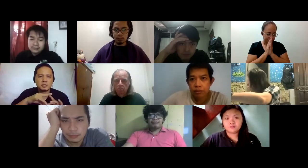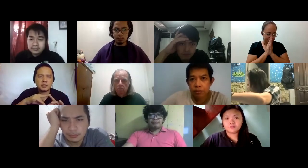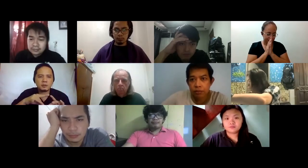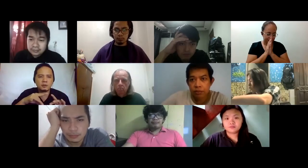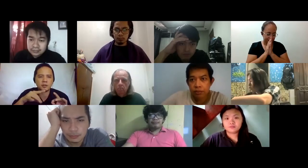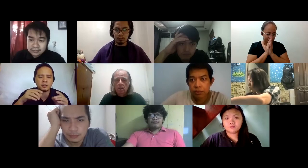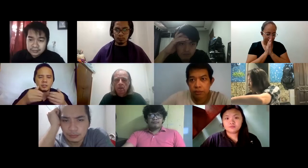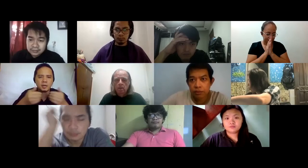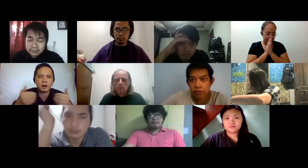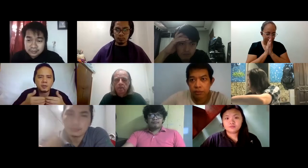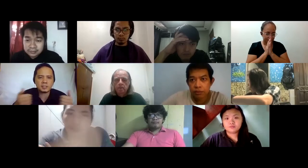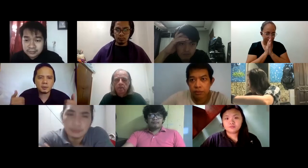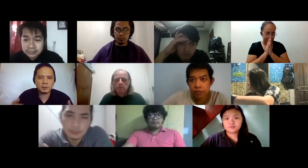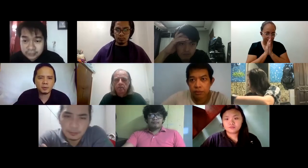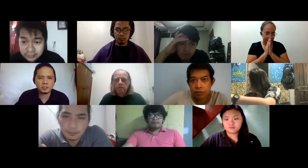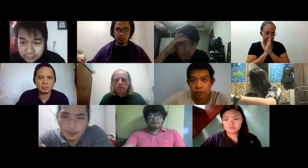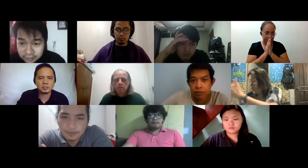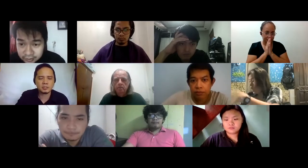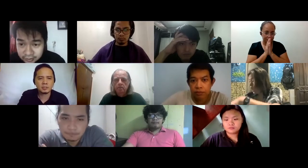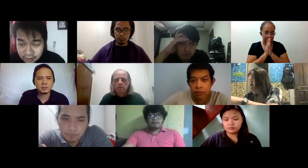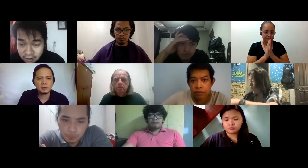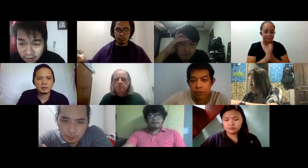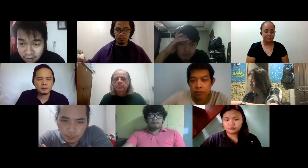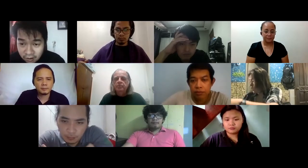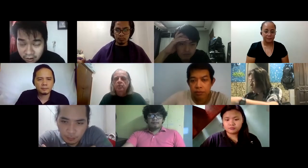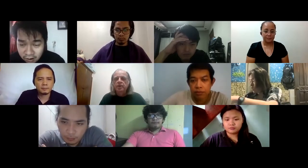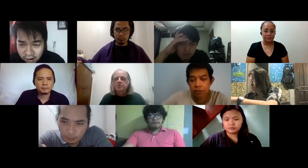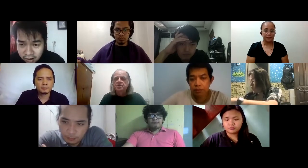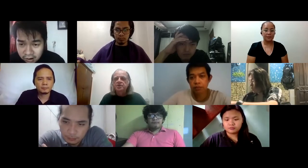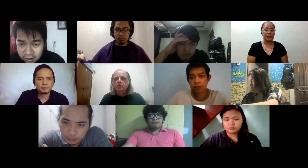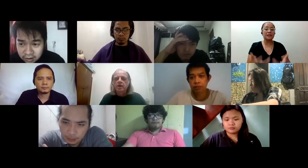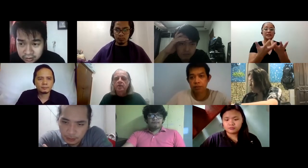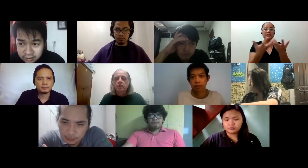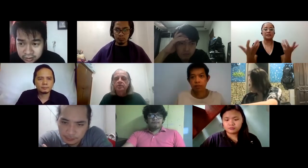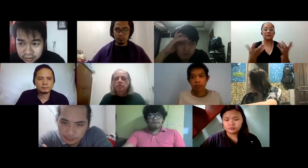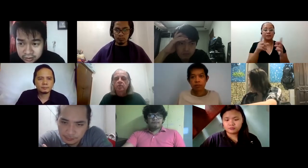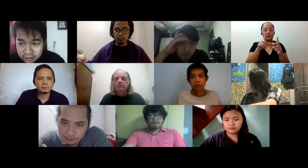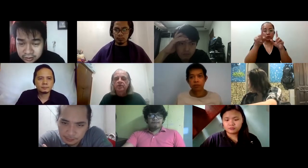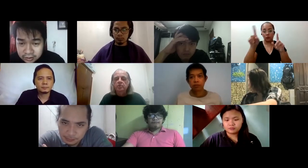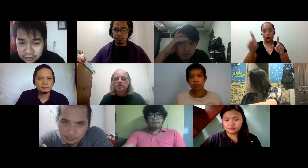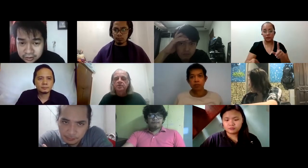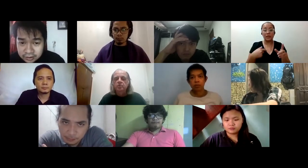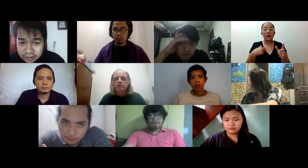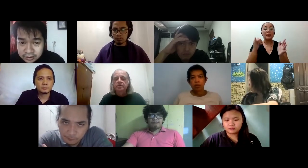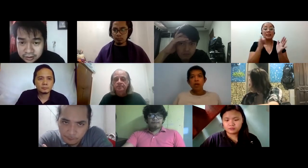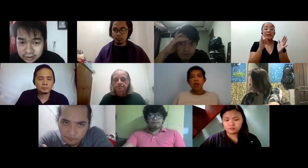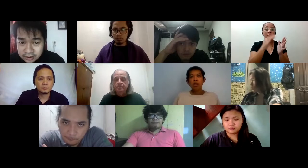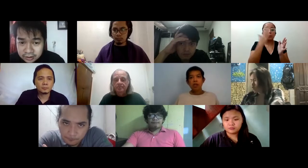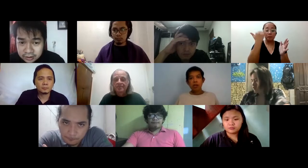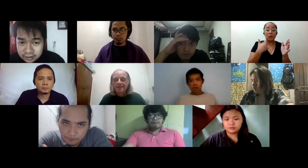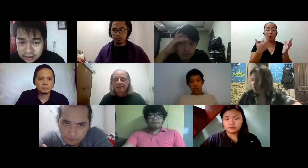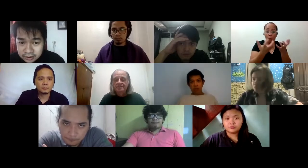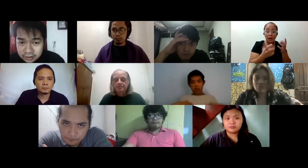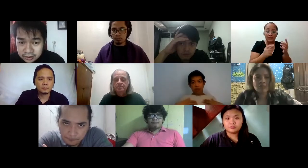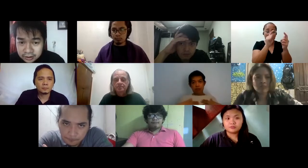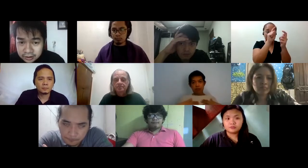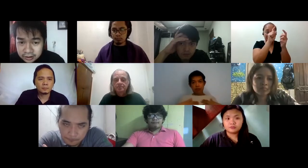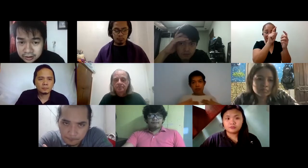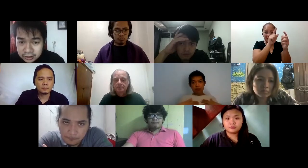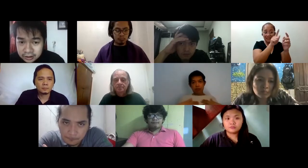to each other, or are they separate questions? They're separate questions. That's why I want to go over the question with you.